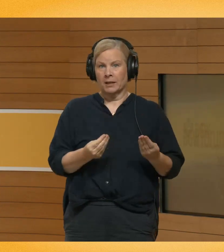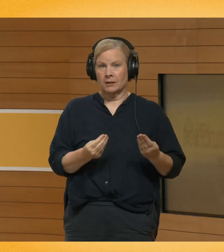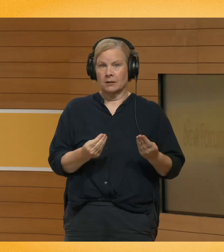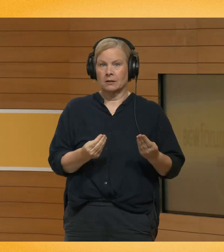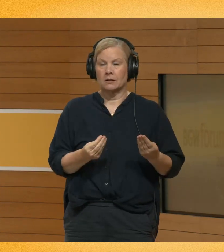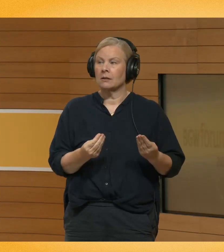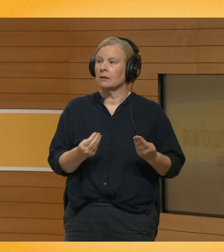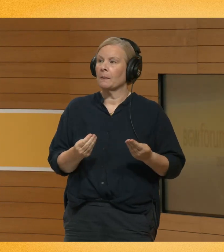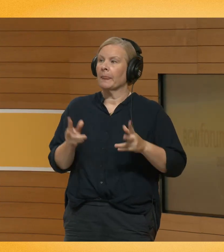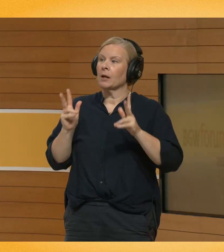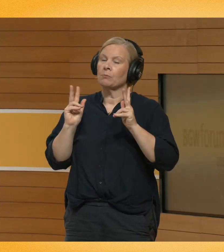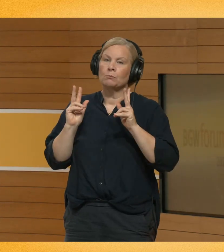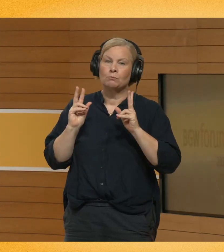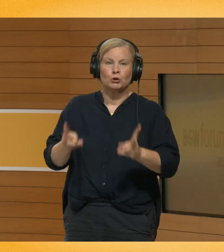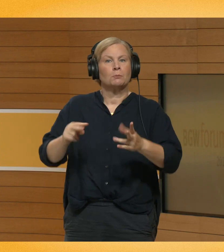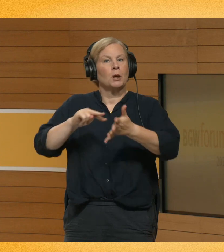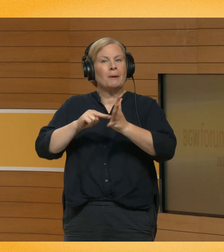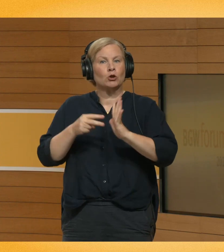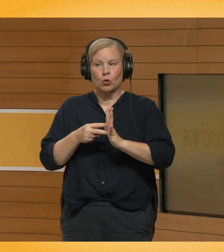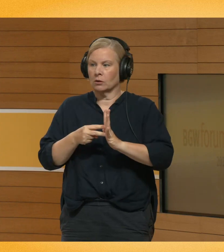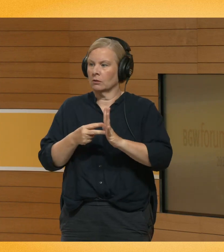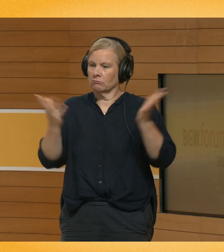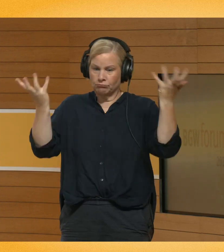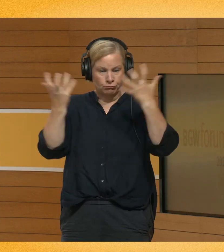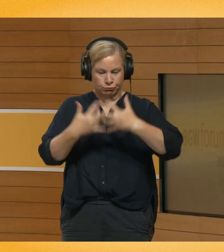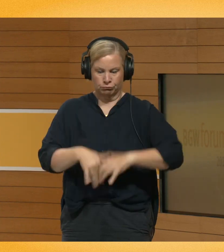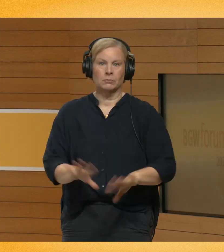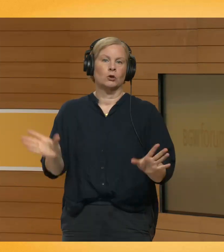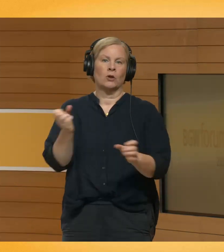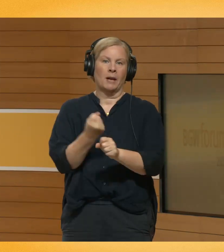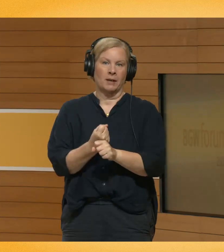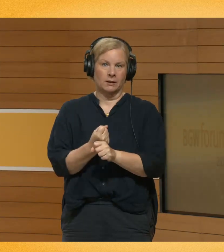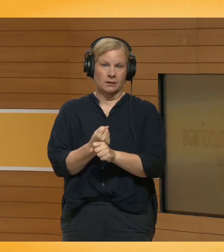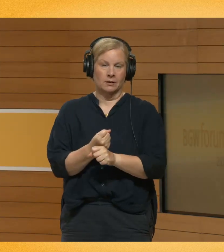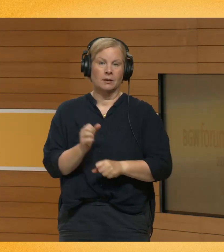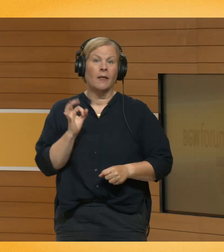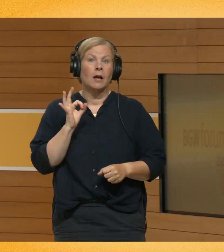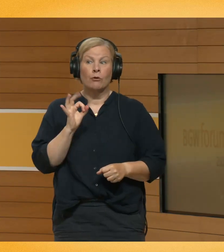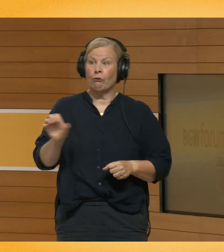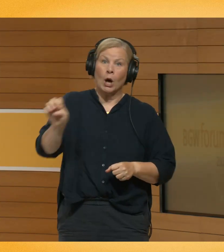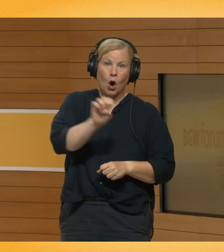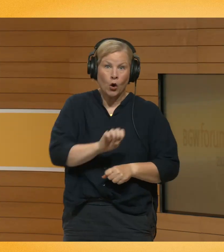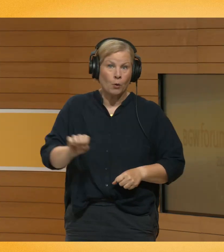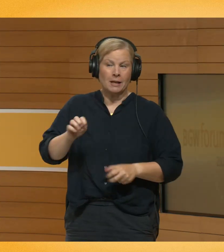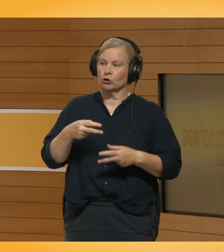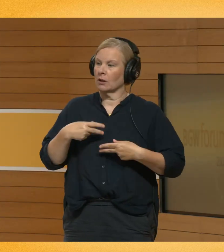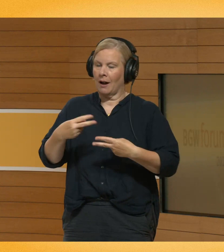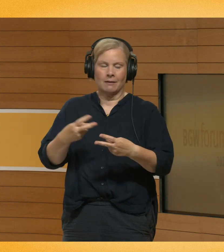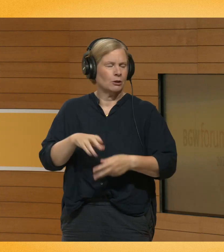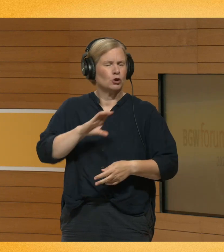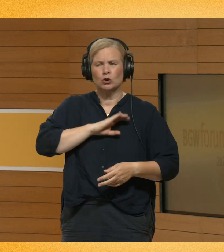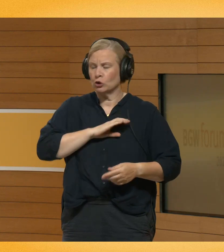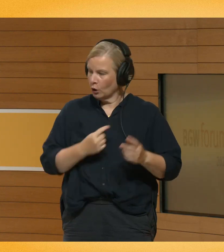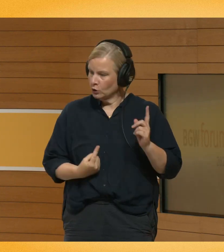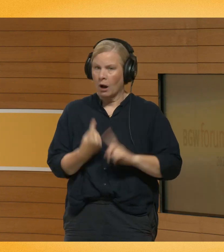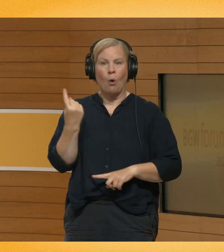chance also for German hospitals, where the healthcare system is much more or much centered on the physician, that